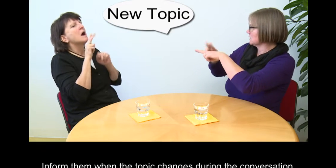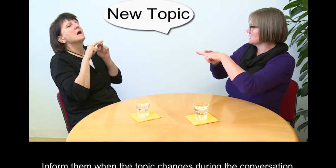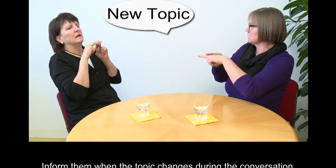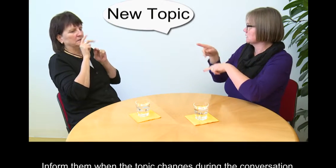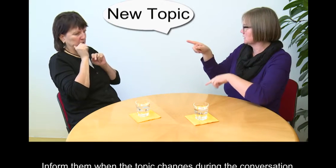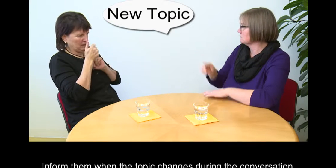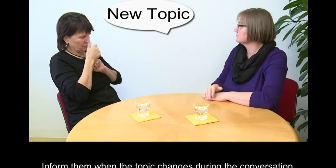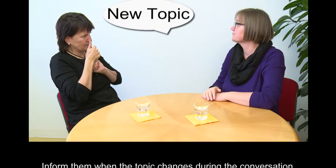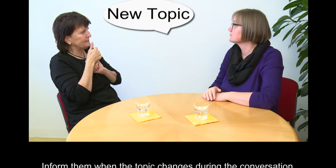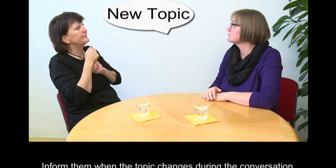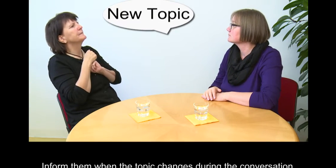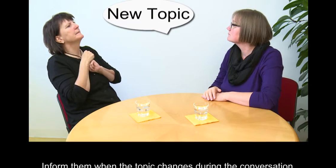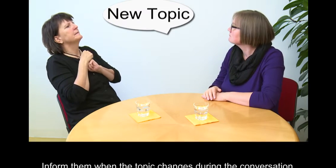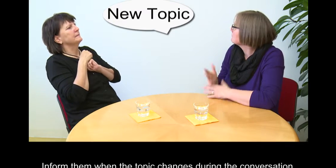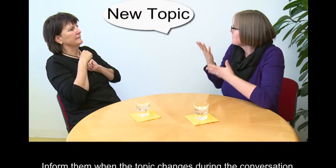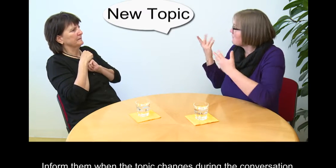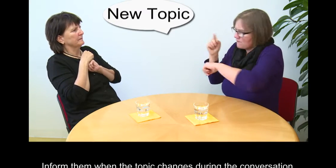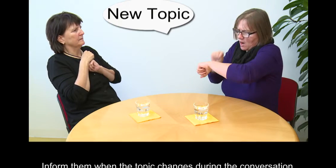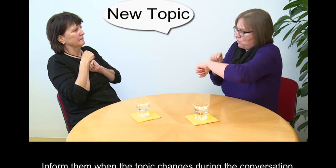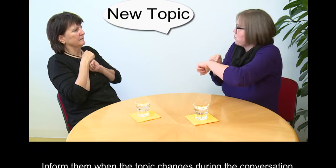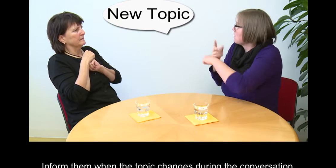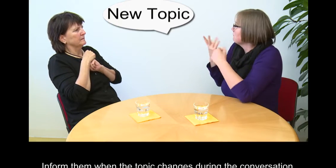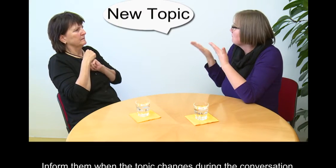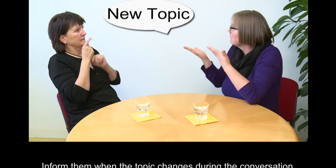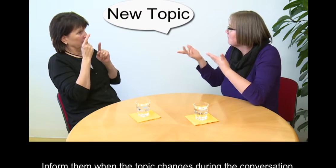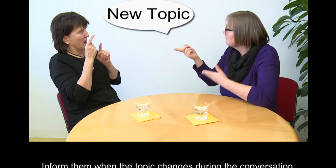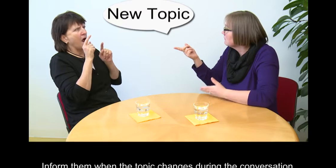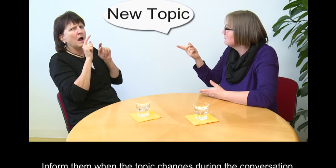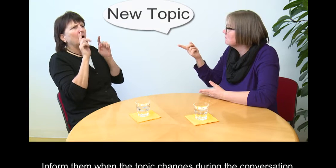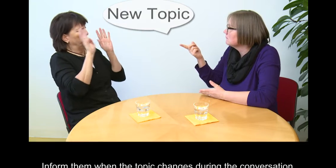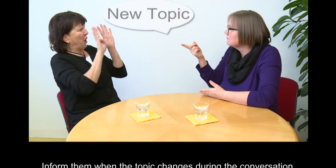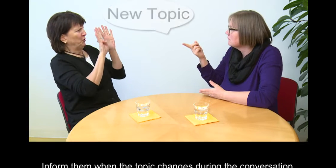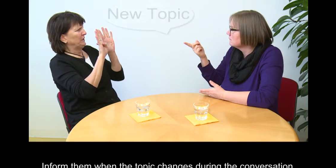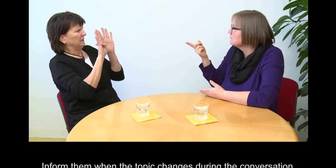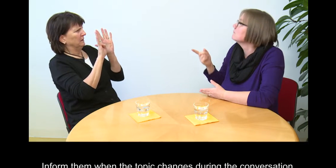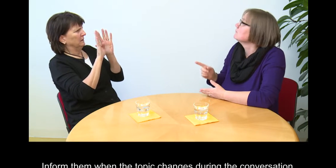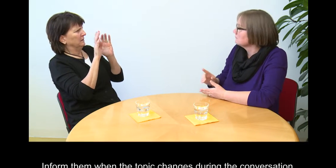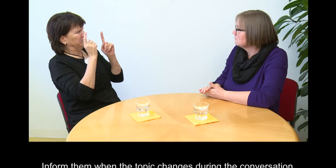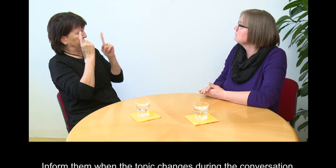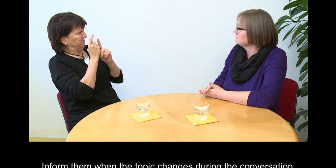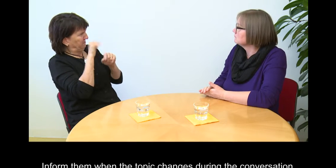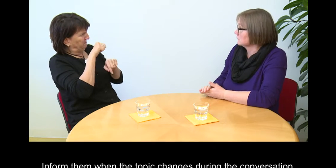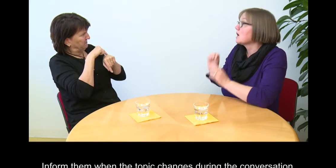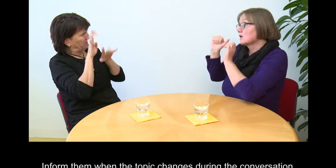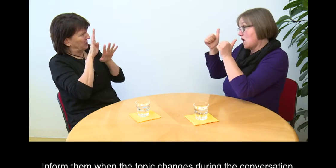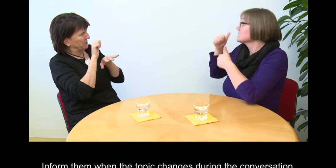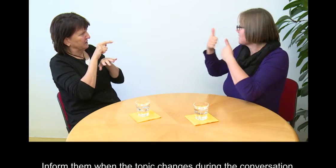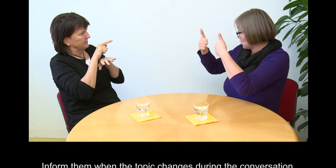Inform them when the topic changes during the conversation. For example, we're just talking about yesterday's outing.